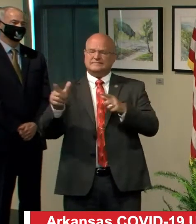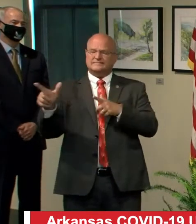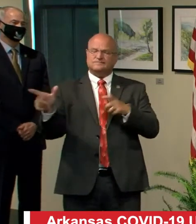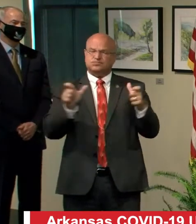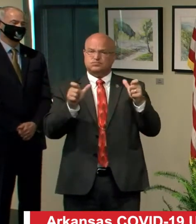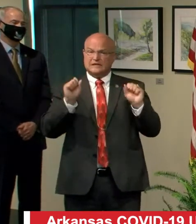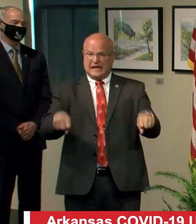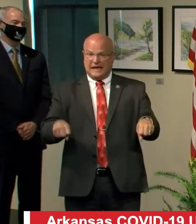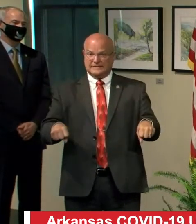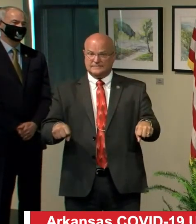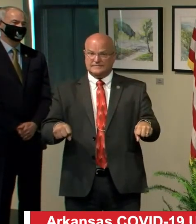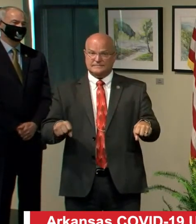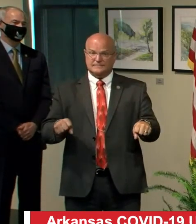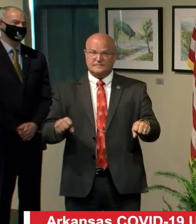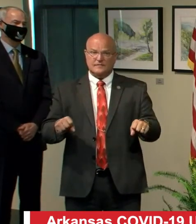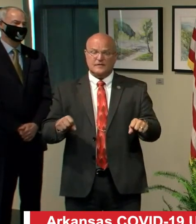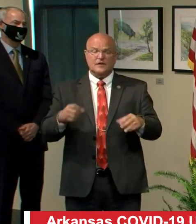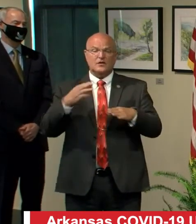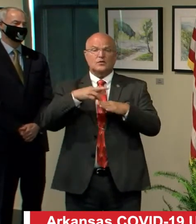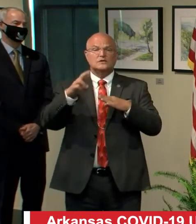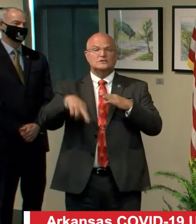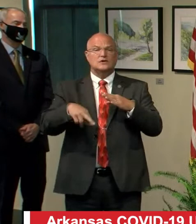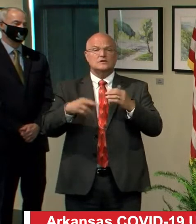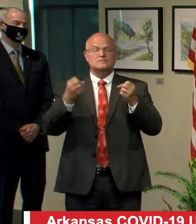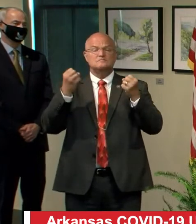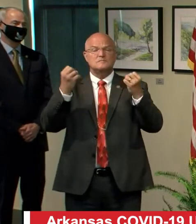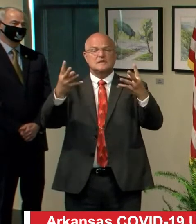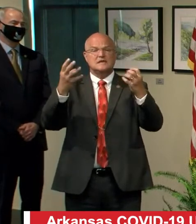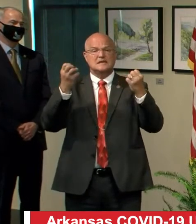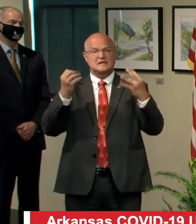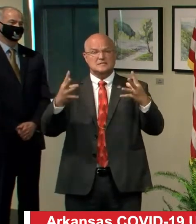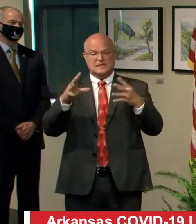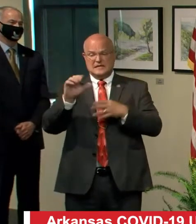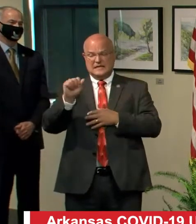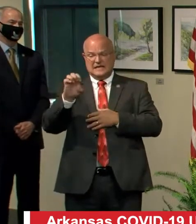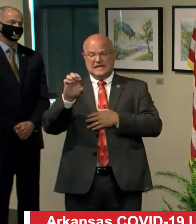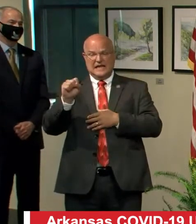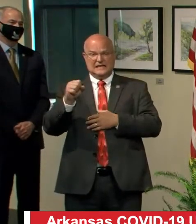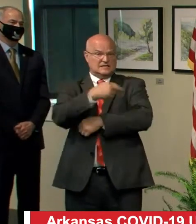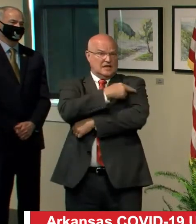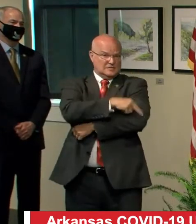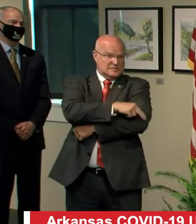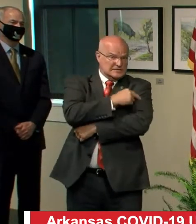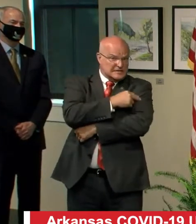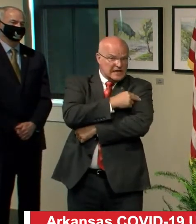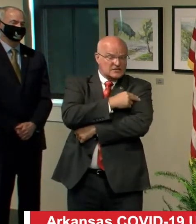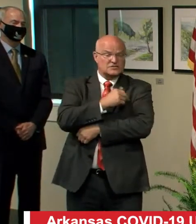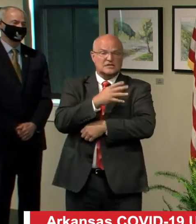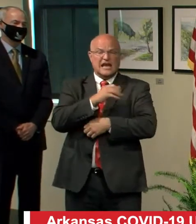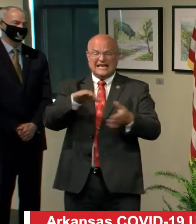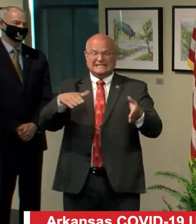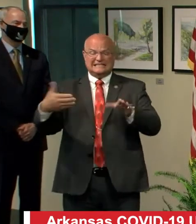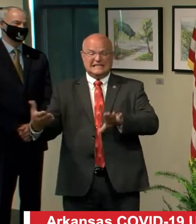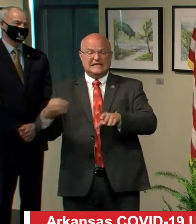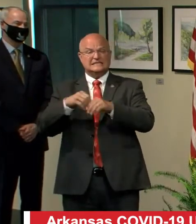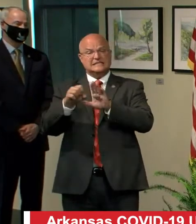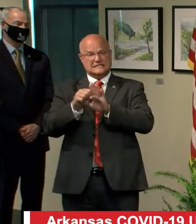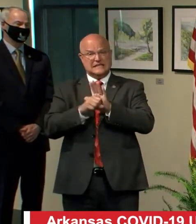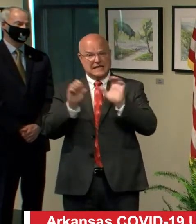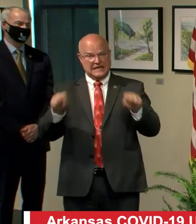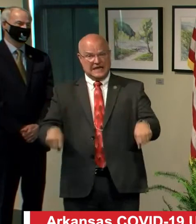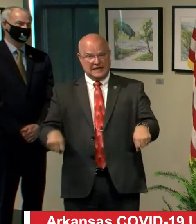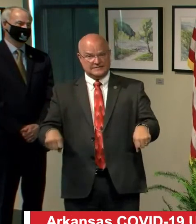very quickly, could result in a large number of cases, hospitalizations, and deaths in our